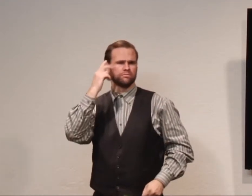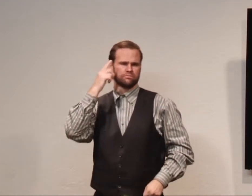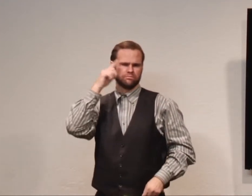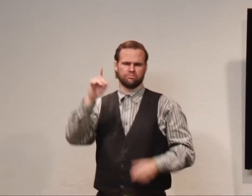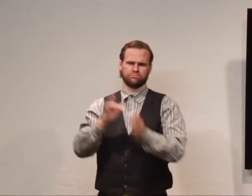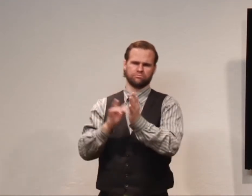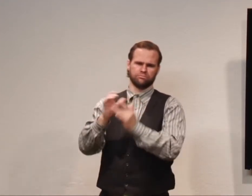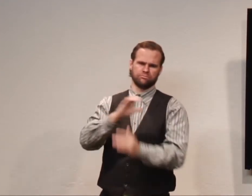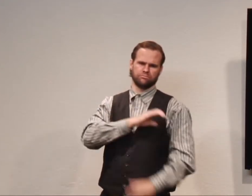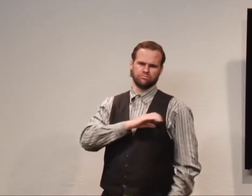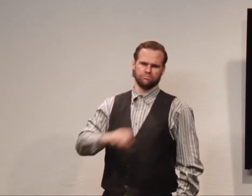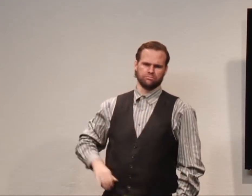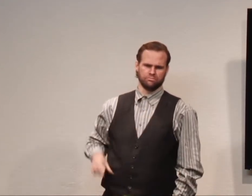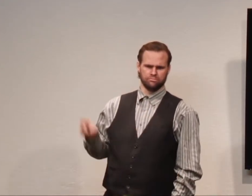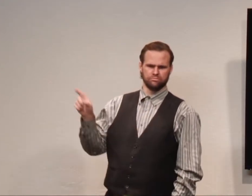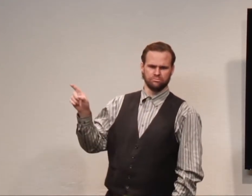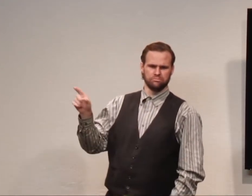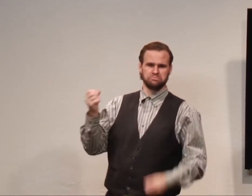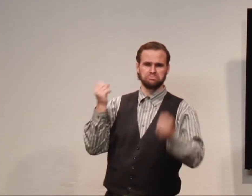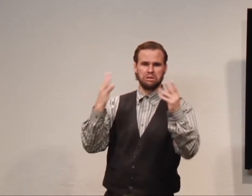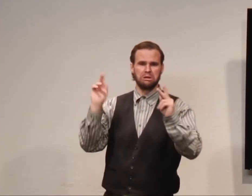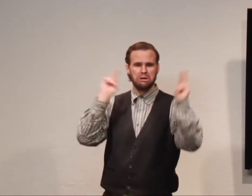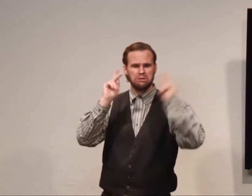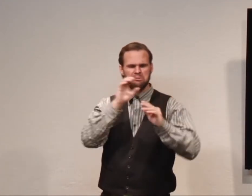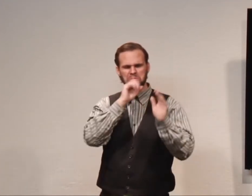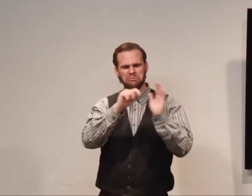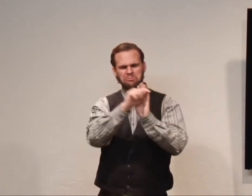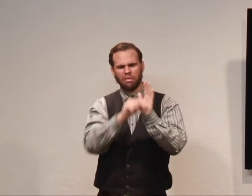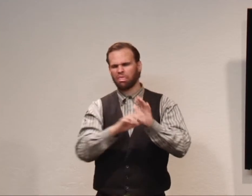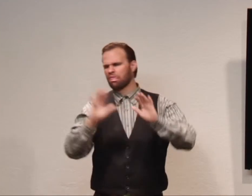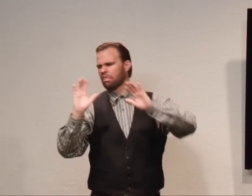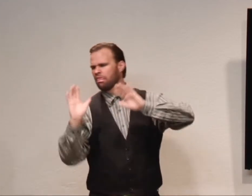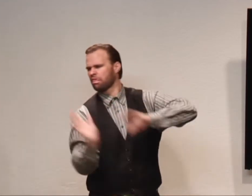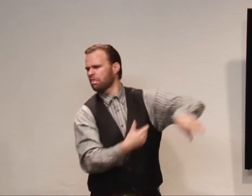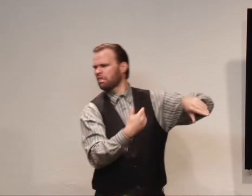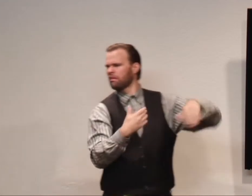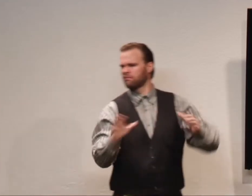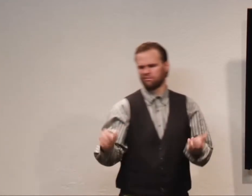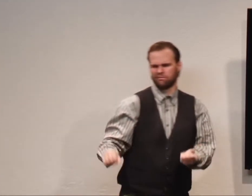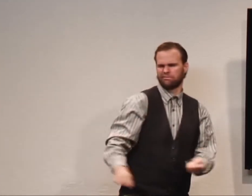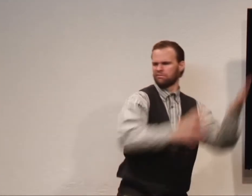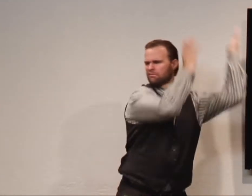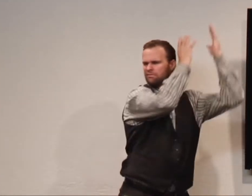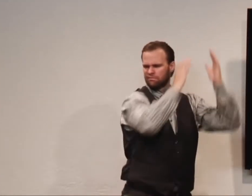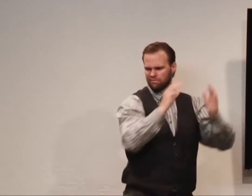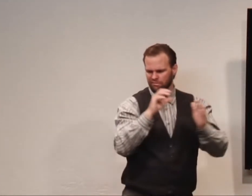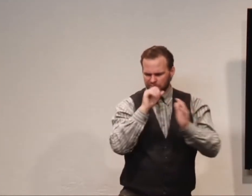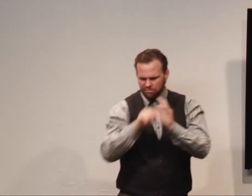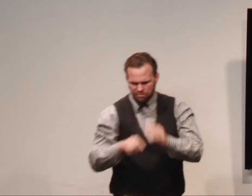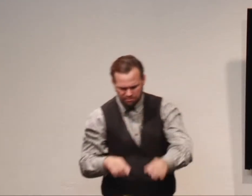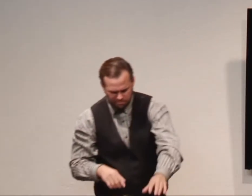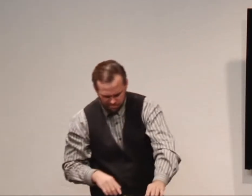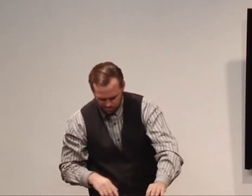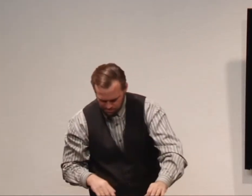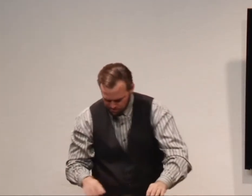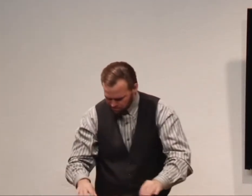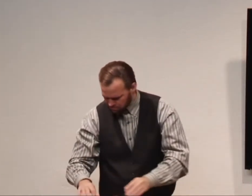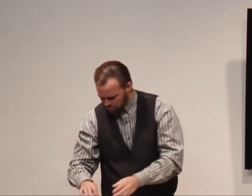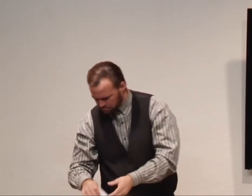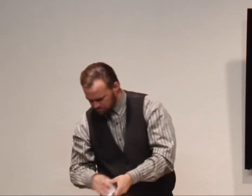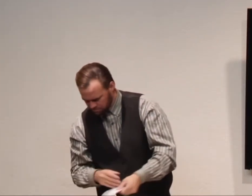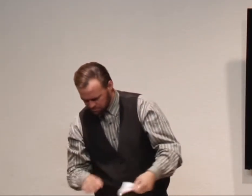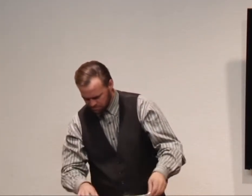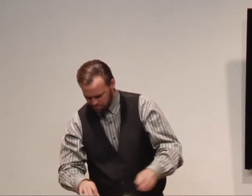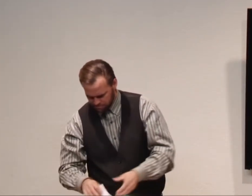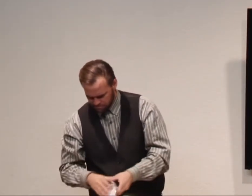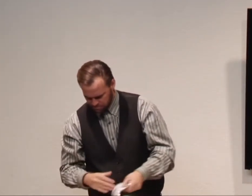And this tabernacle, really though, it represented Jesus Christ. And we see that in Colossians chapter 2, verse 17. And there are some people who are like, oh, the